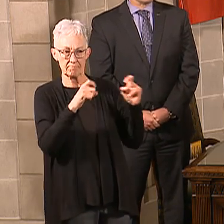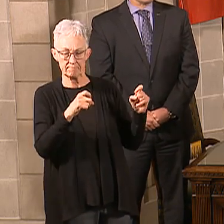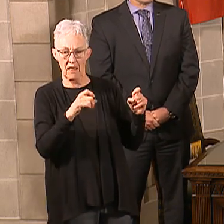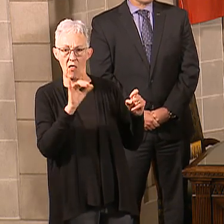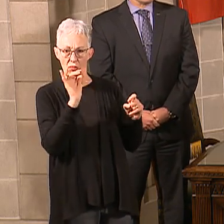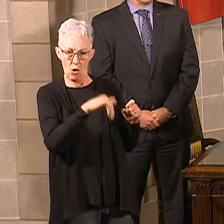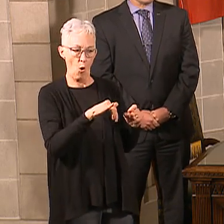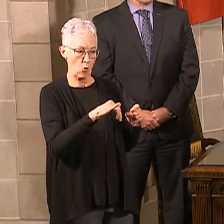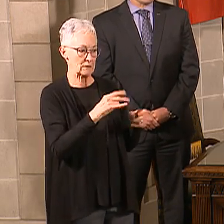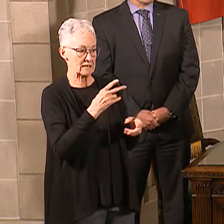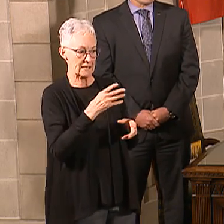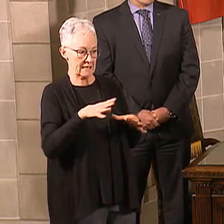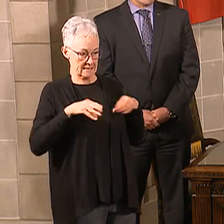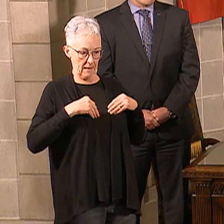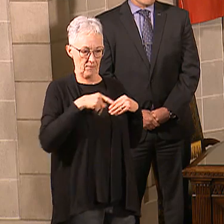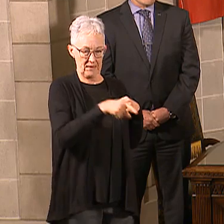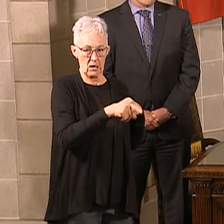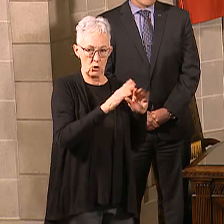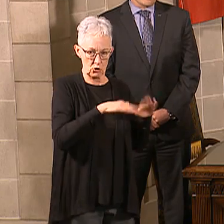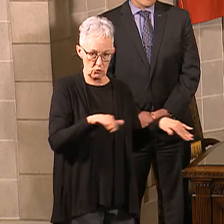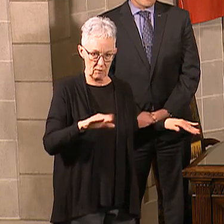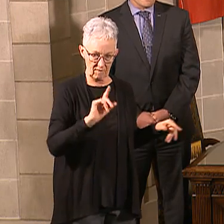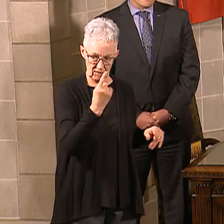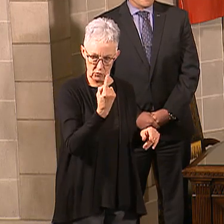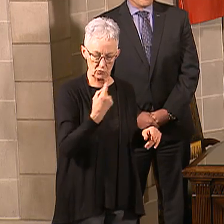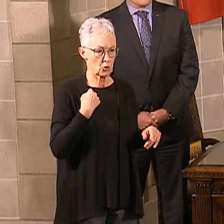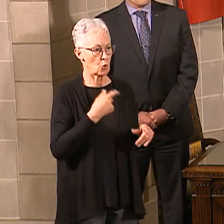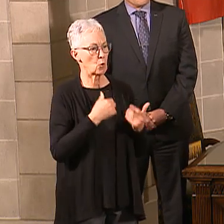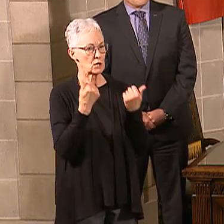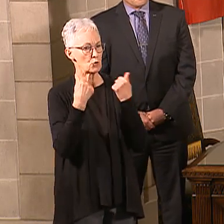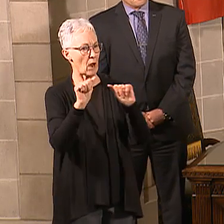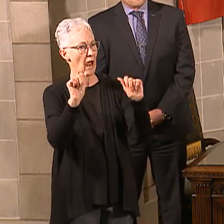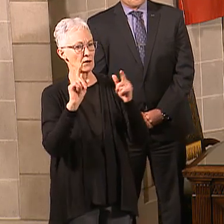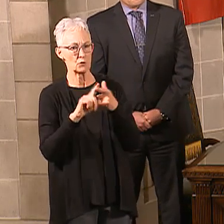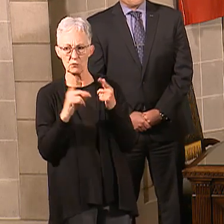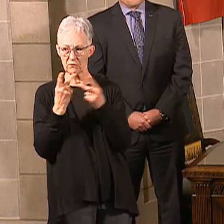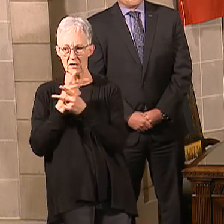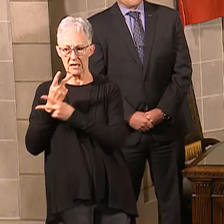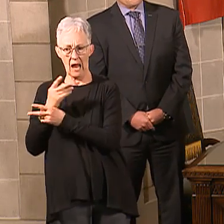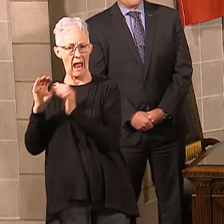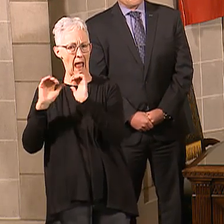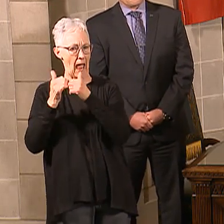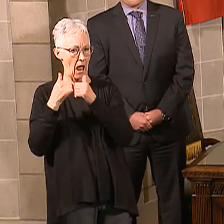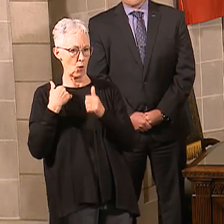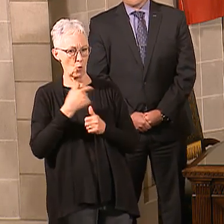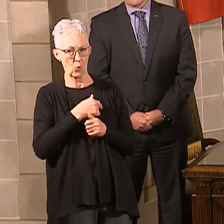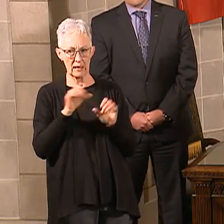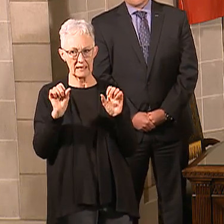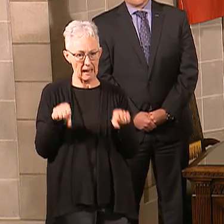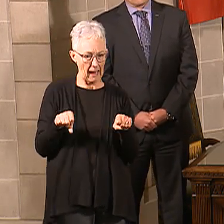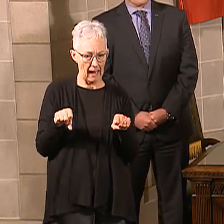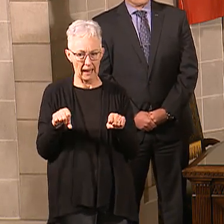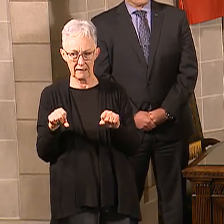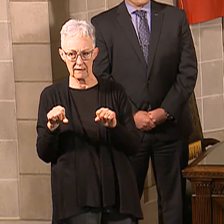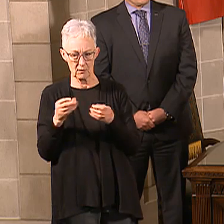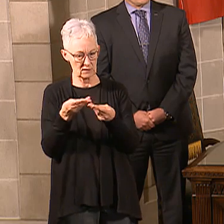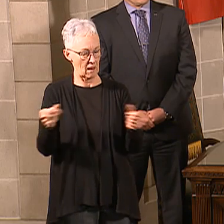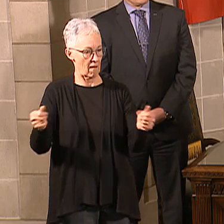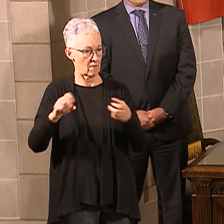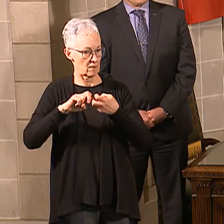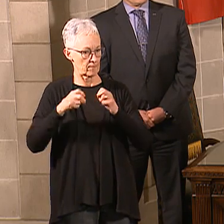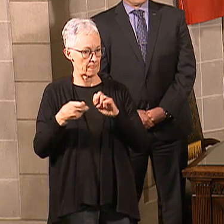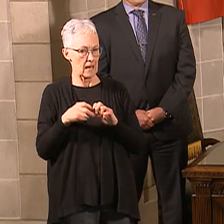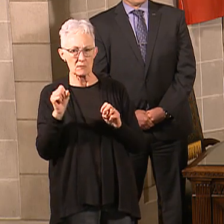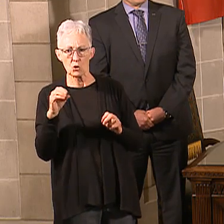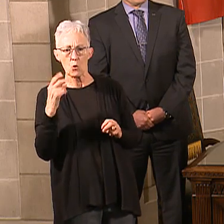encourage any congregation across the state of Nebraska, please reach out to your members. Find out who is having challenges with this. See if there's